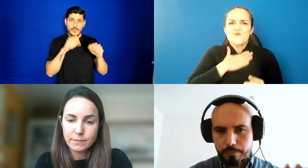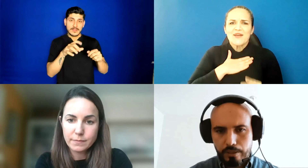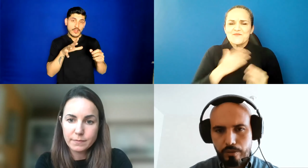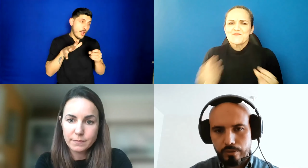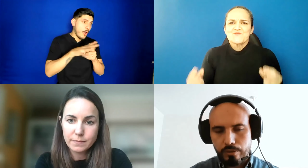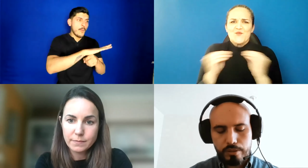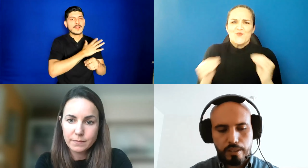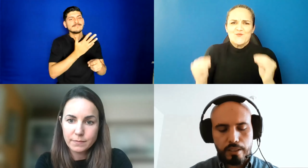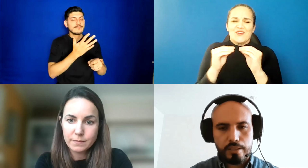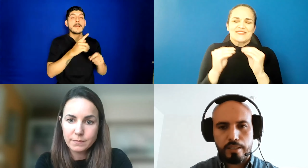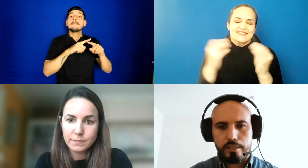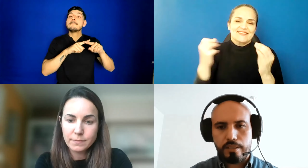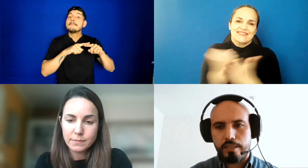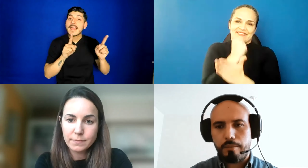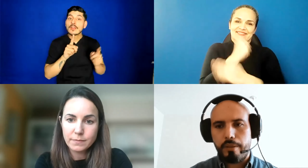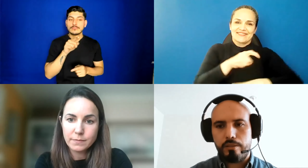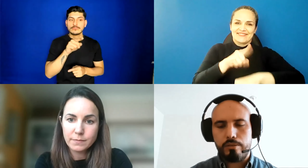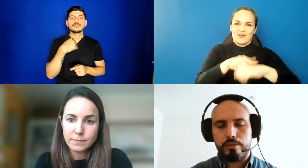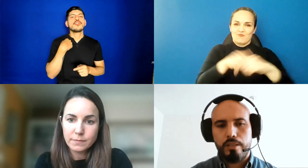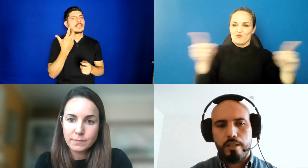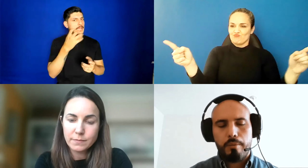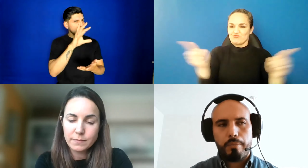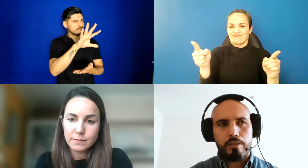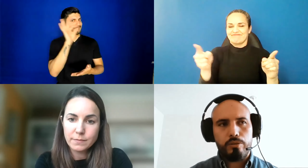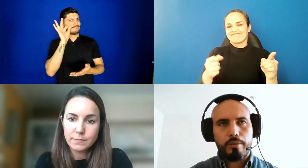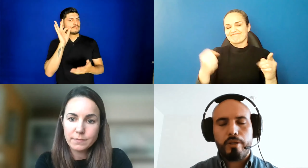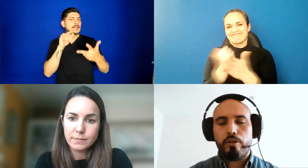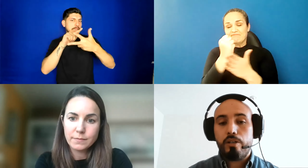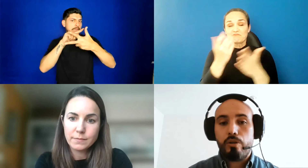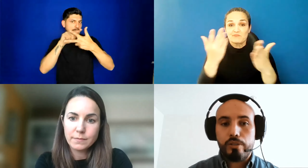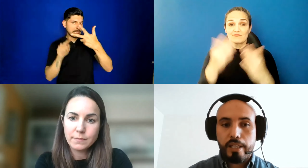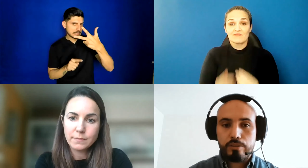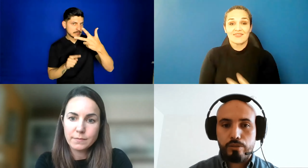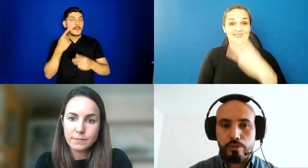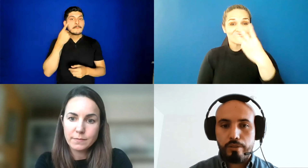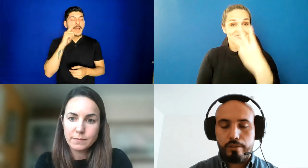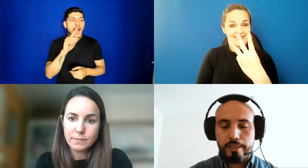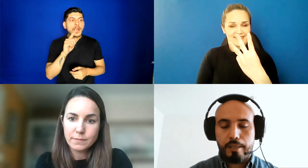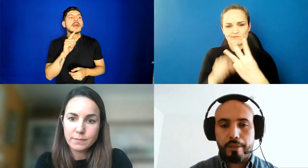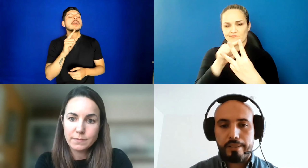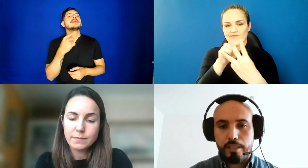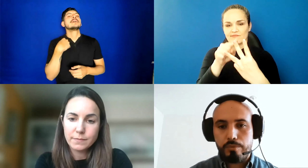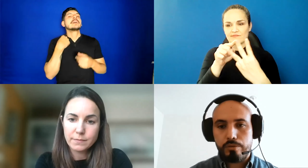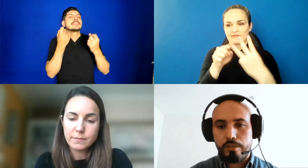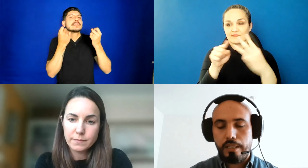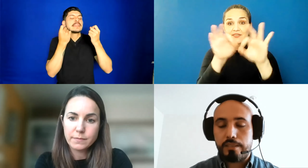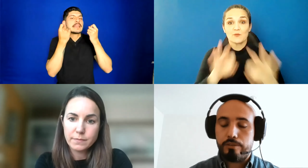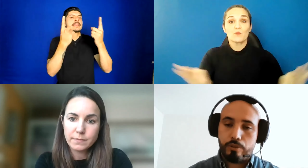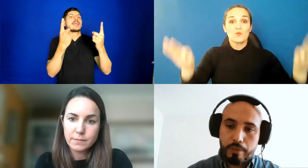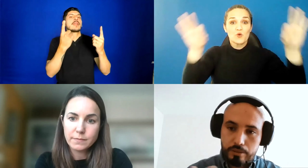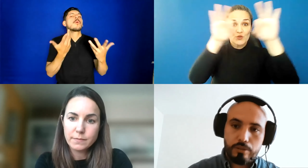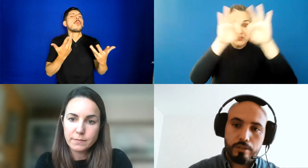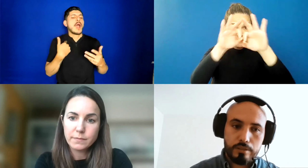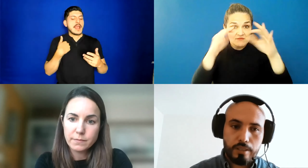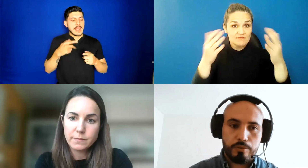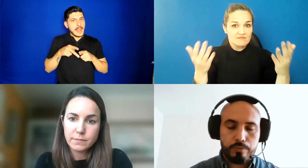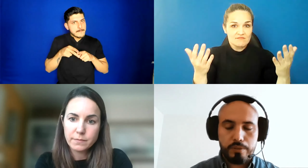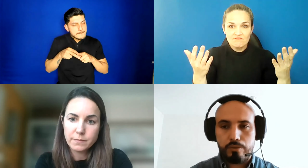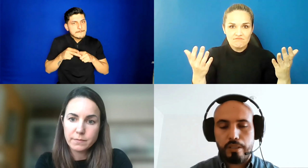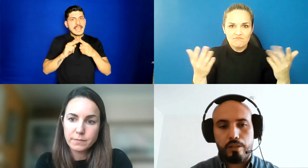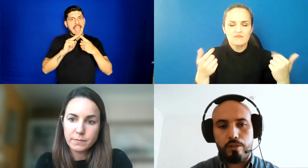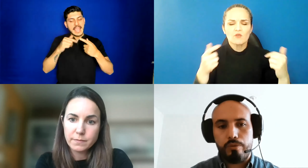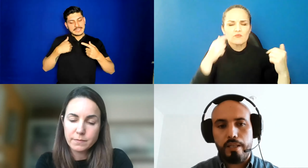not included in the documentary. So I wanted to point out three specific aspects to understand better the